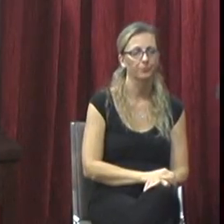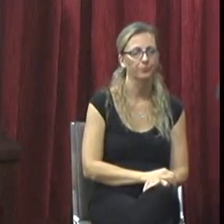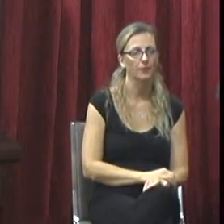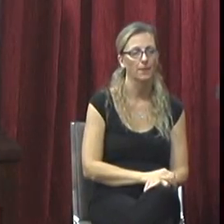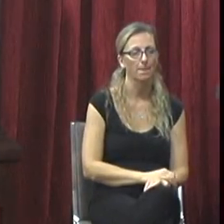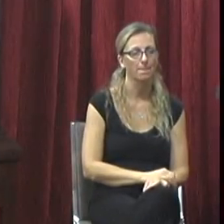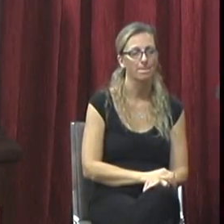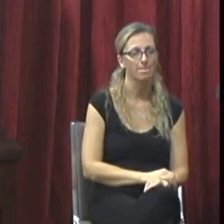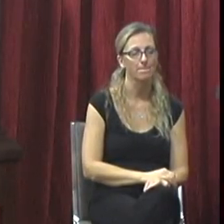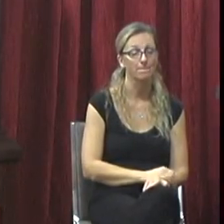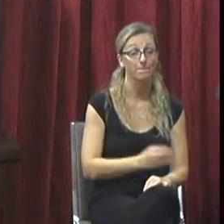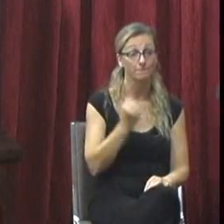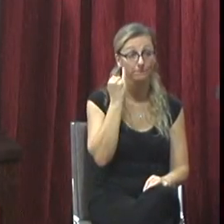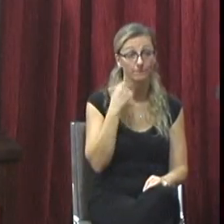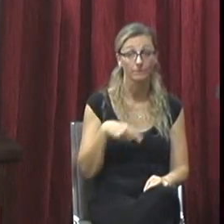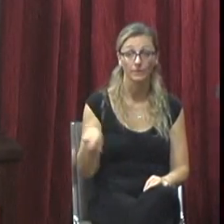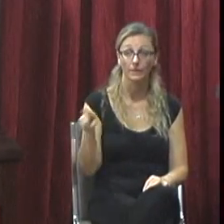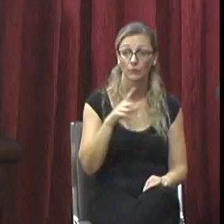And if you're willing,